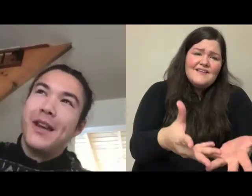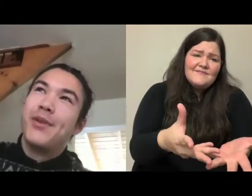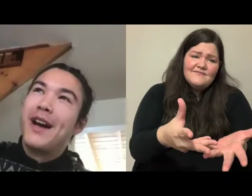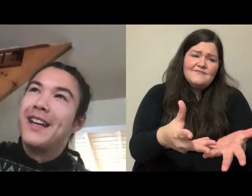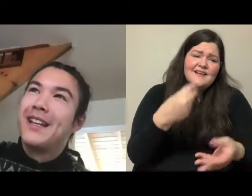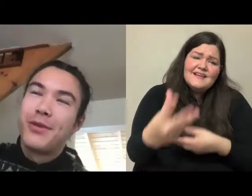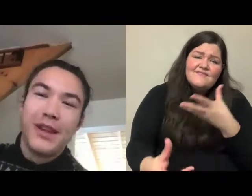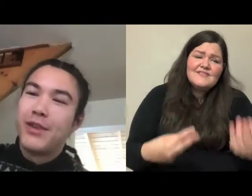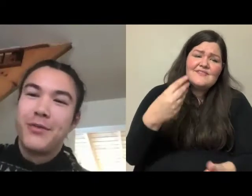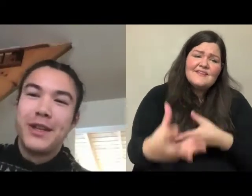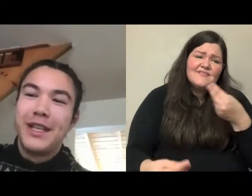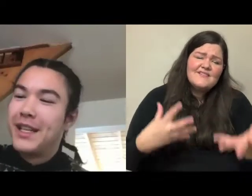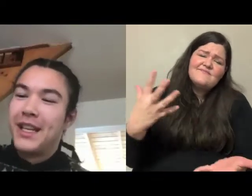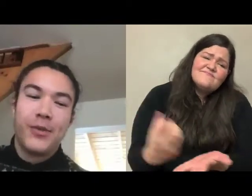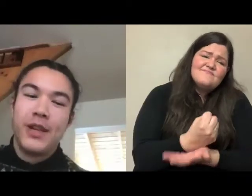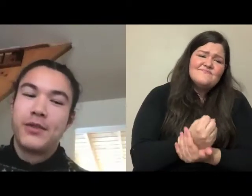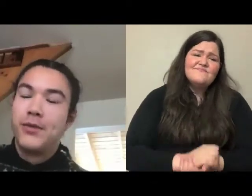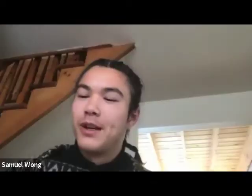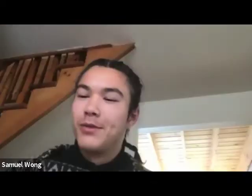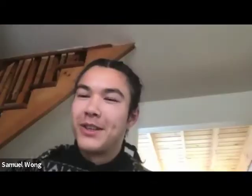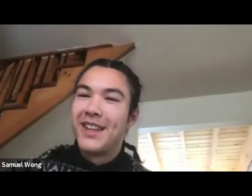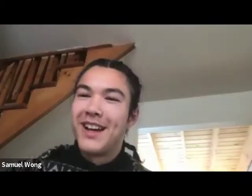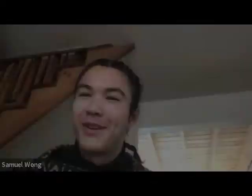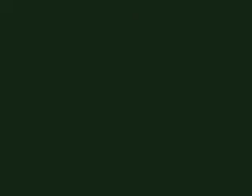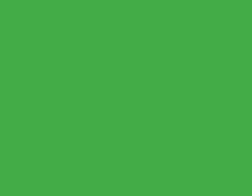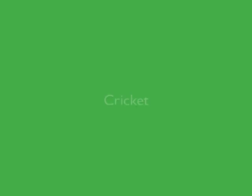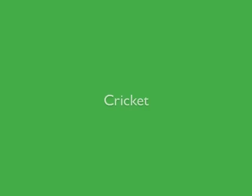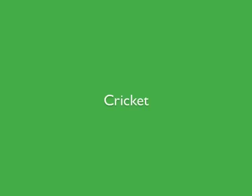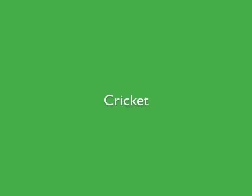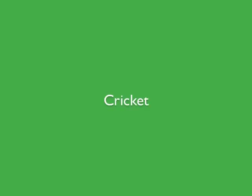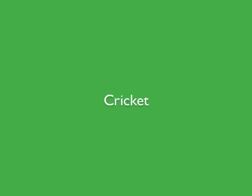they provide us with everything we need, and now we have to return that favor.